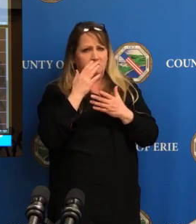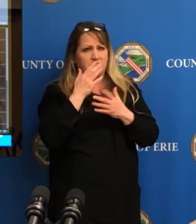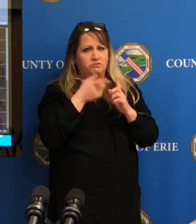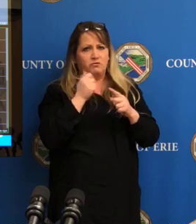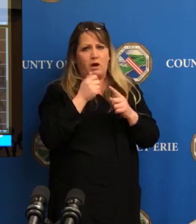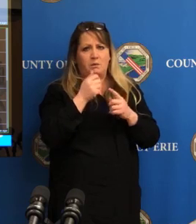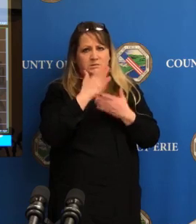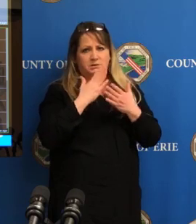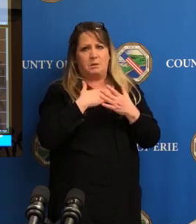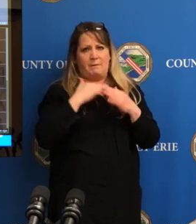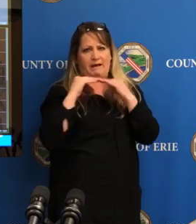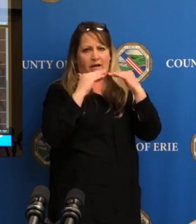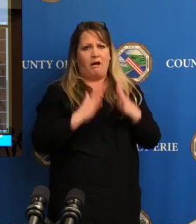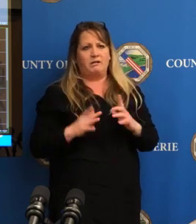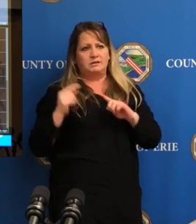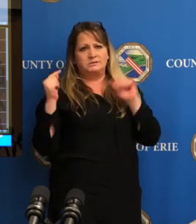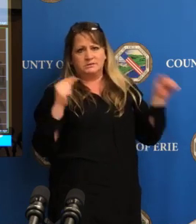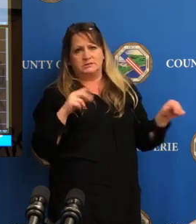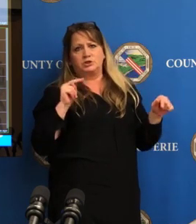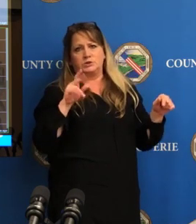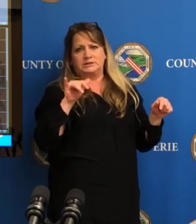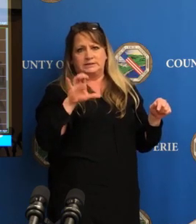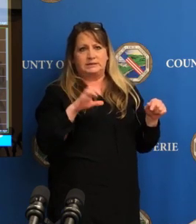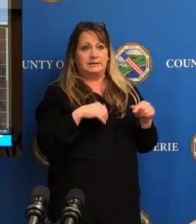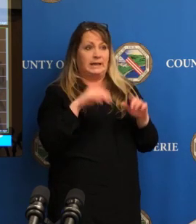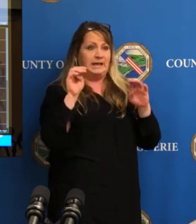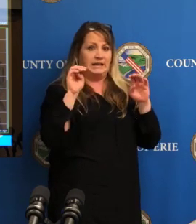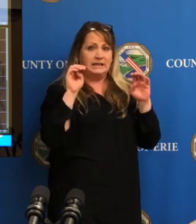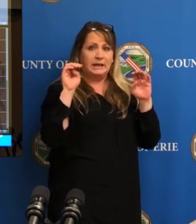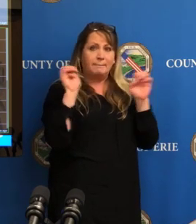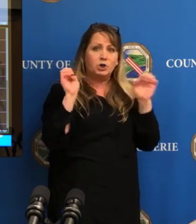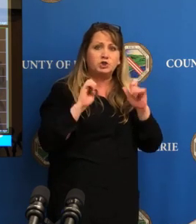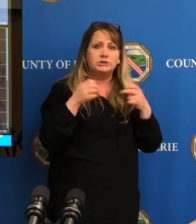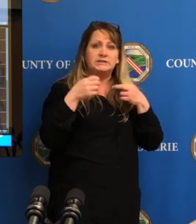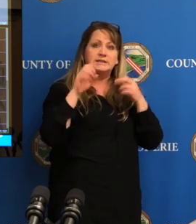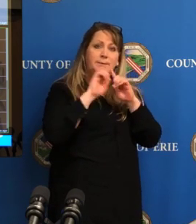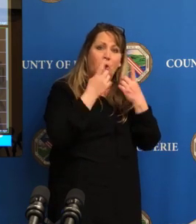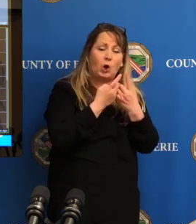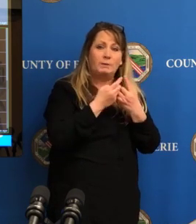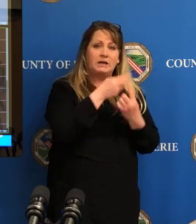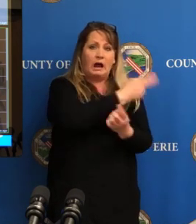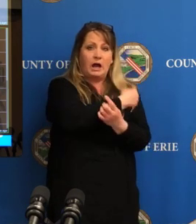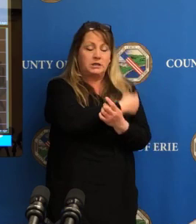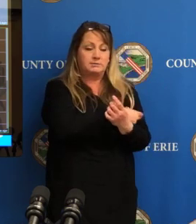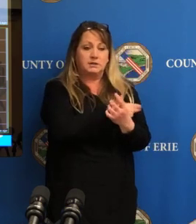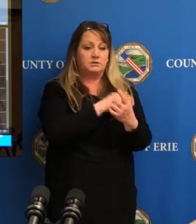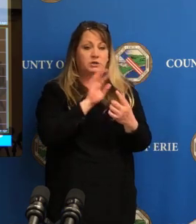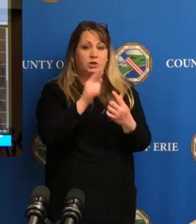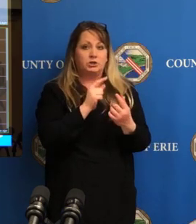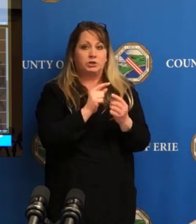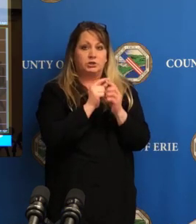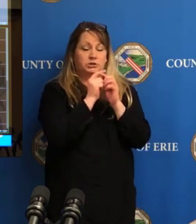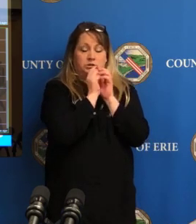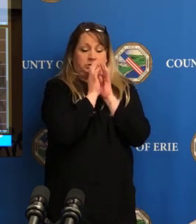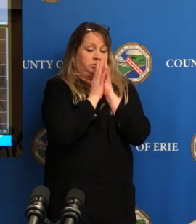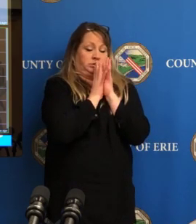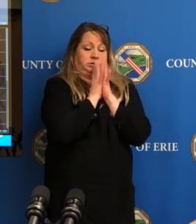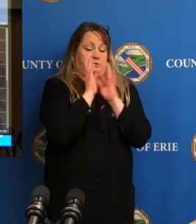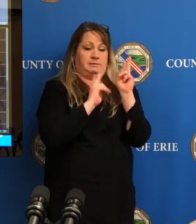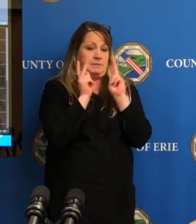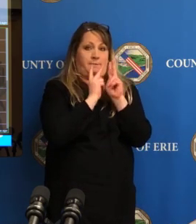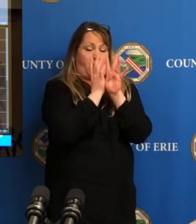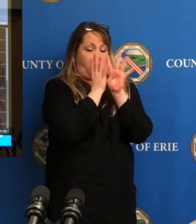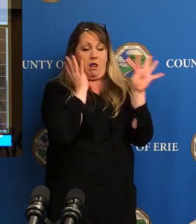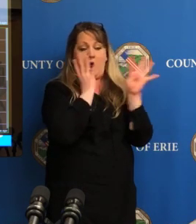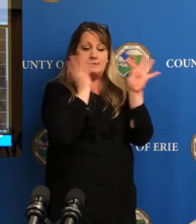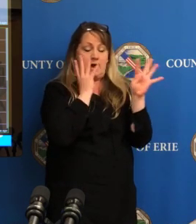colleagues downstate that the emergency departments in some of these New York City hospitals are just wall-to-wall patients.